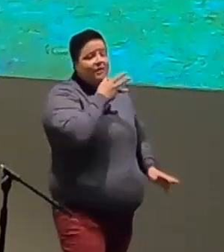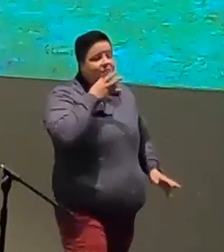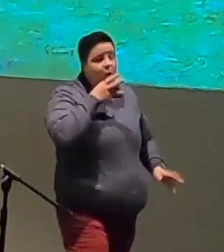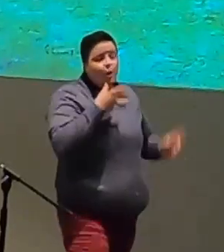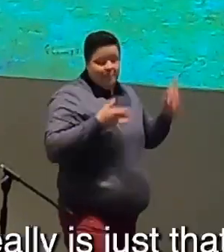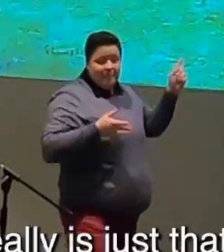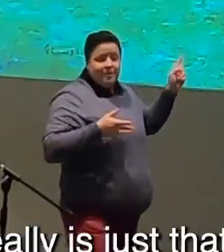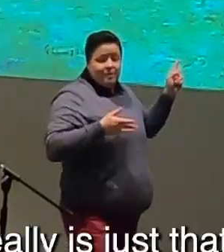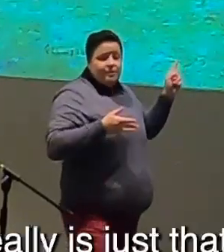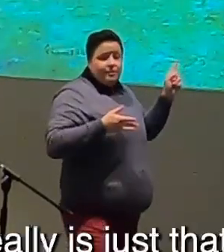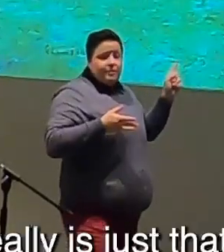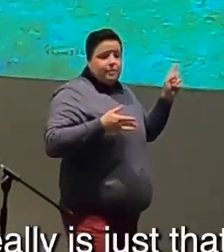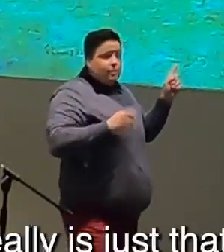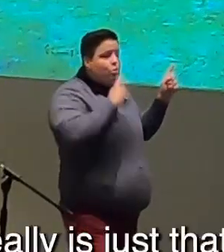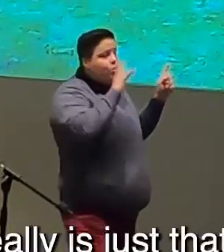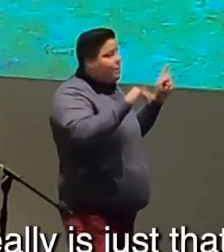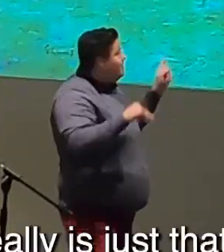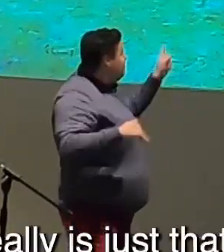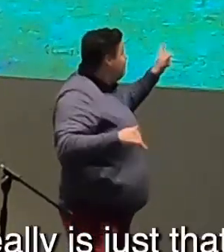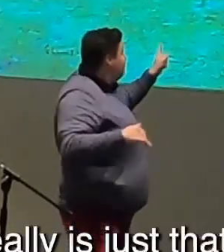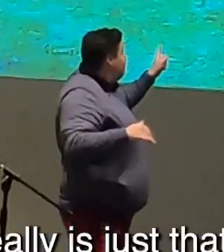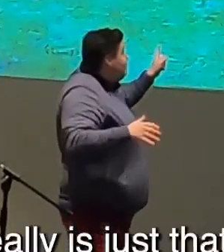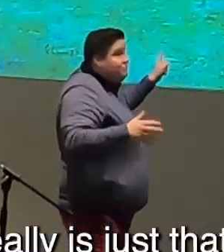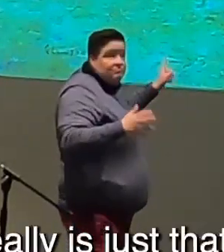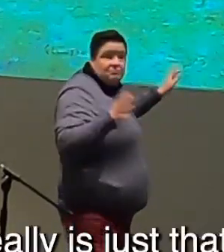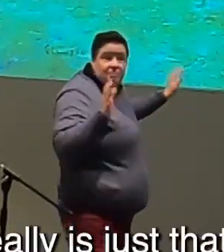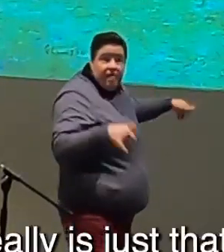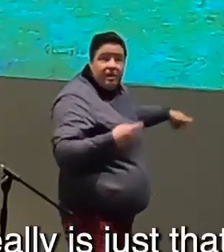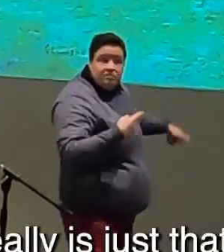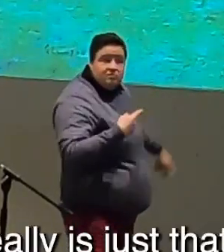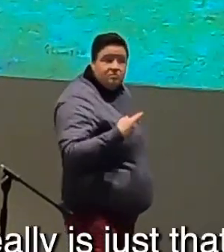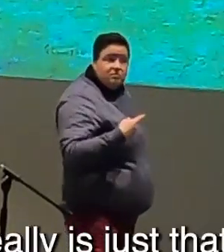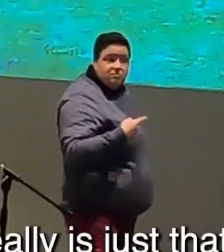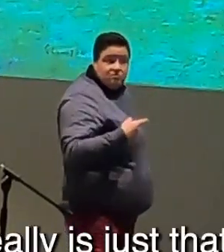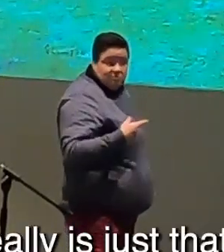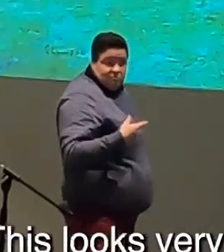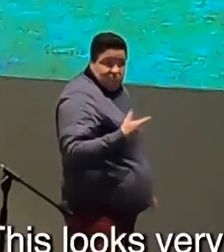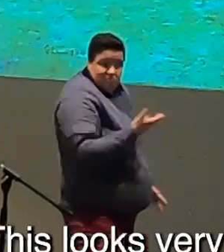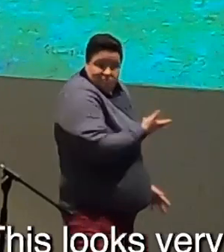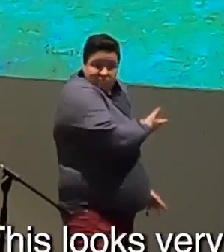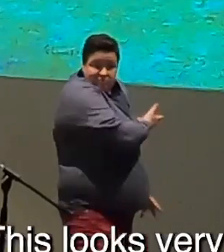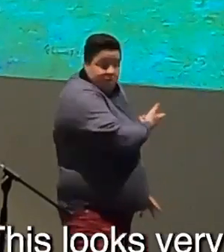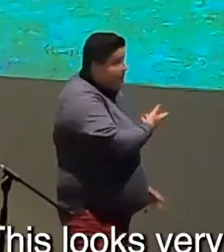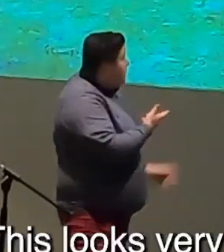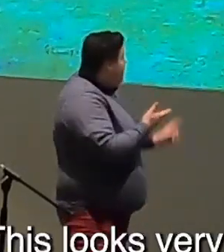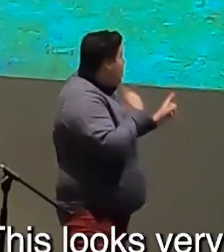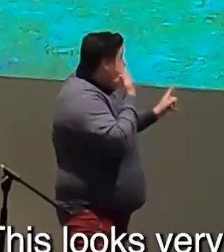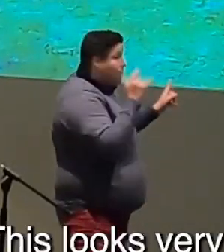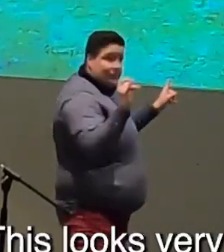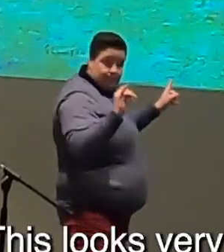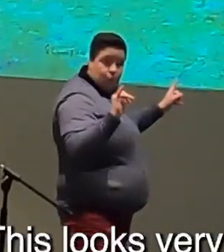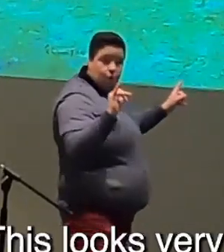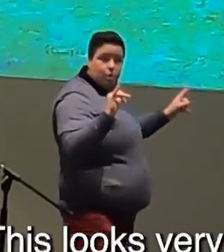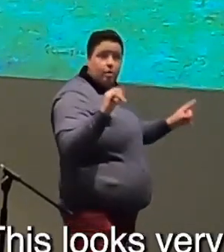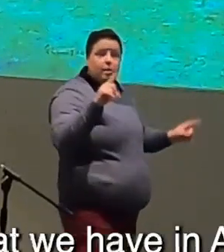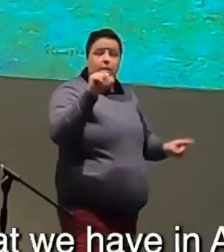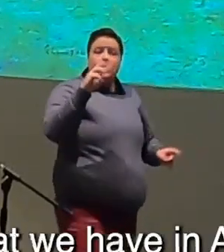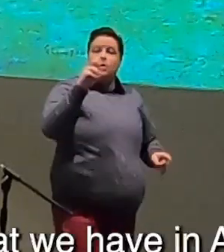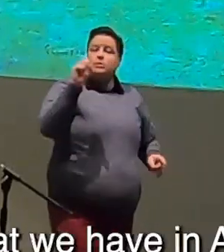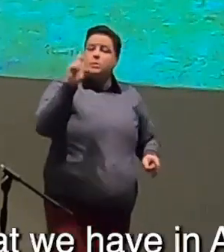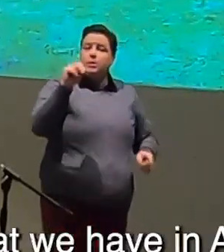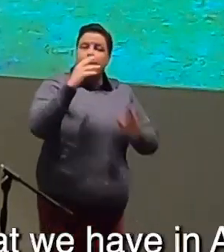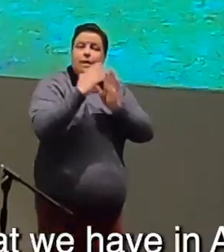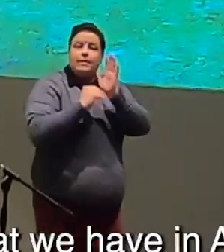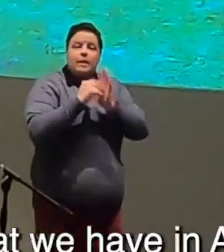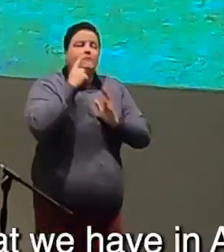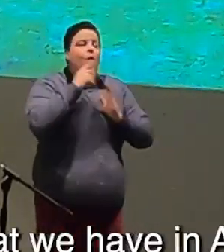Farm, and really is just that abandoned farm in the countryside. This looks very similar to the Lawson painting that we have